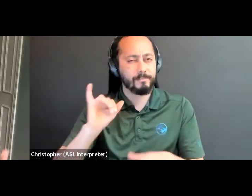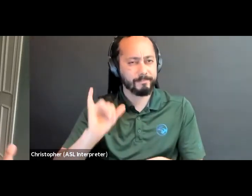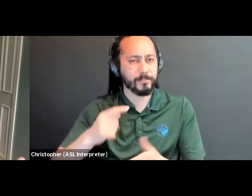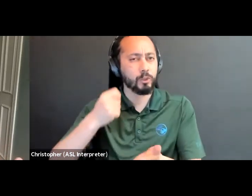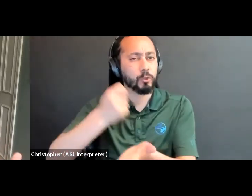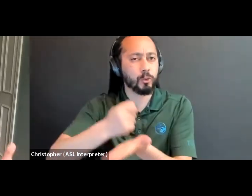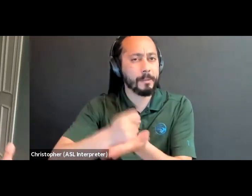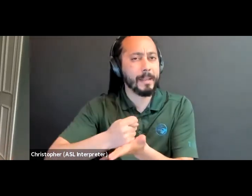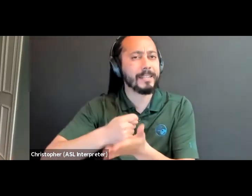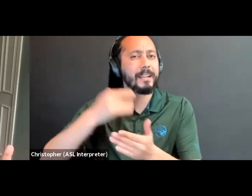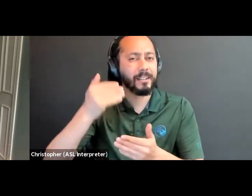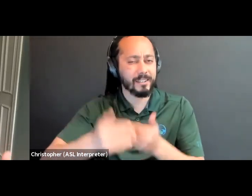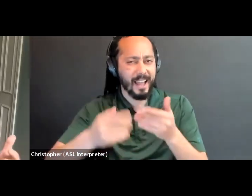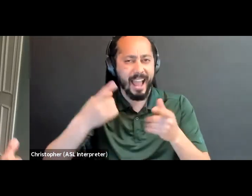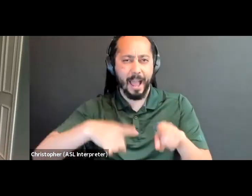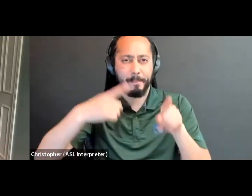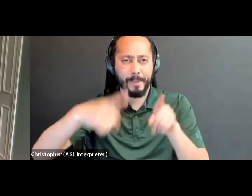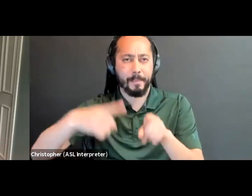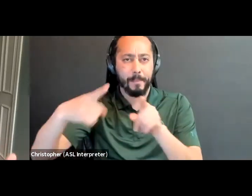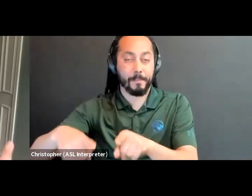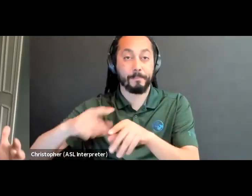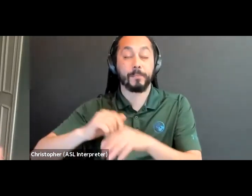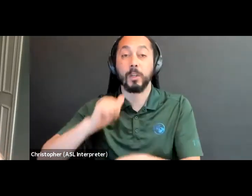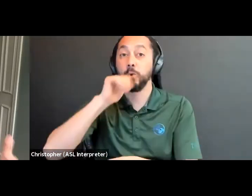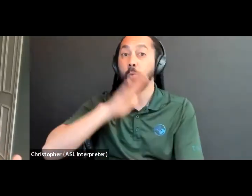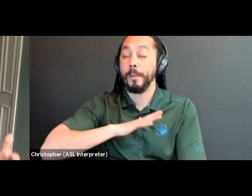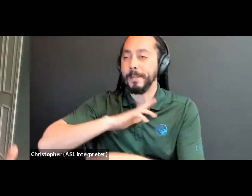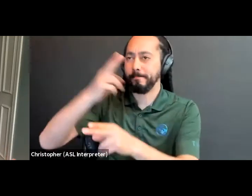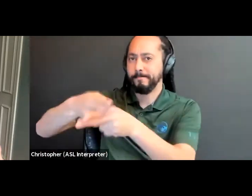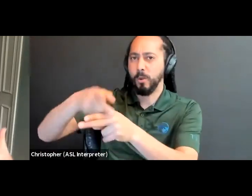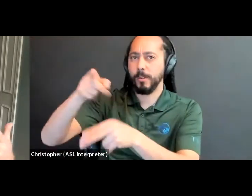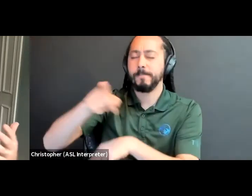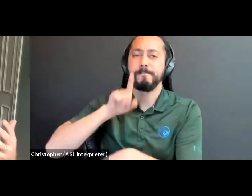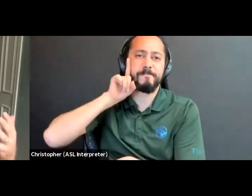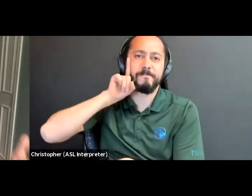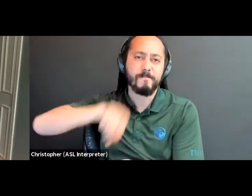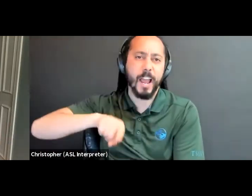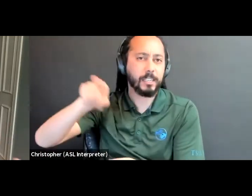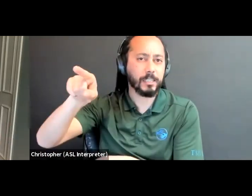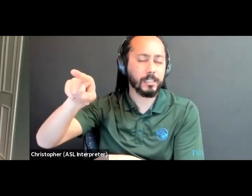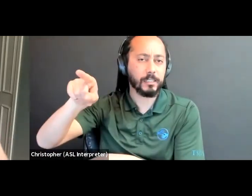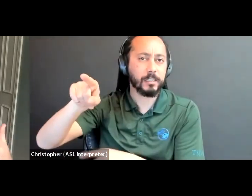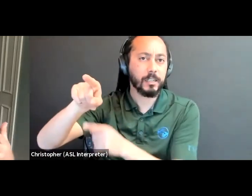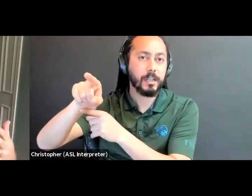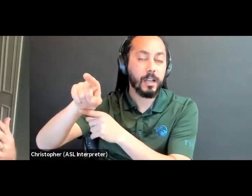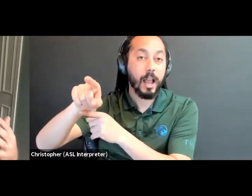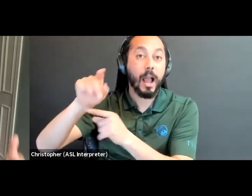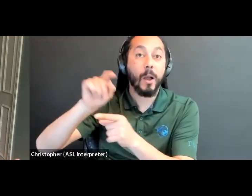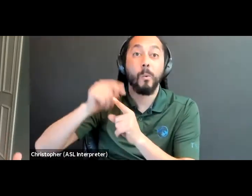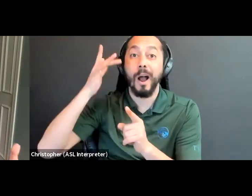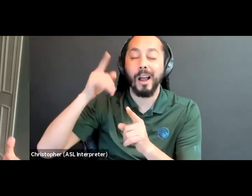be accused of making false allegation because they're a malicious mother and they want revenge and they want to